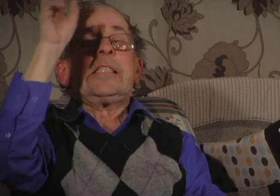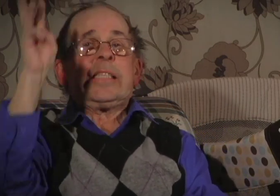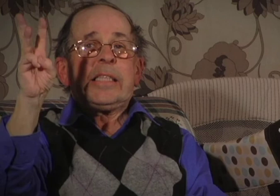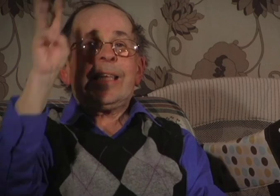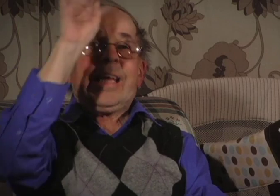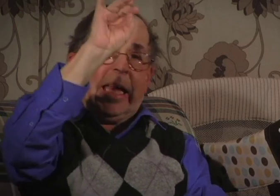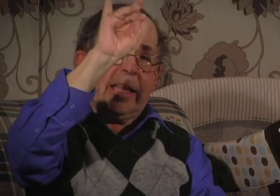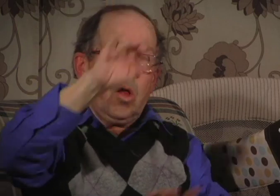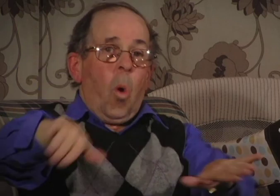And that's where I found Mary.